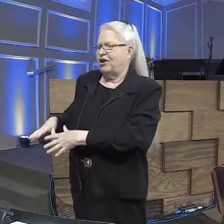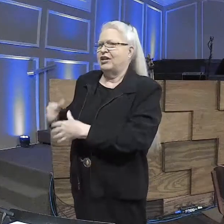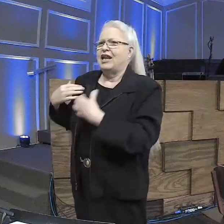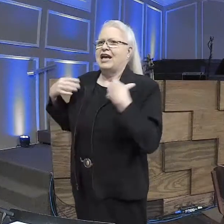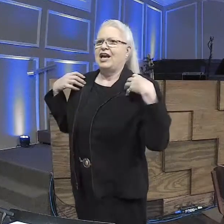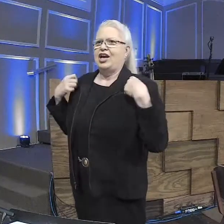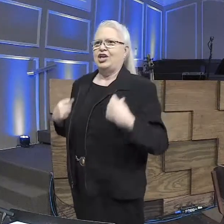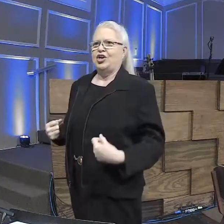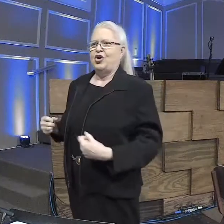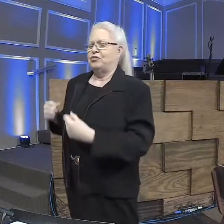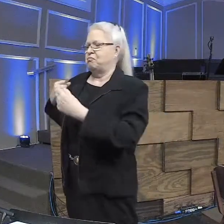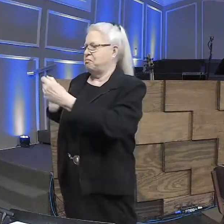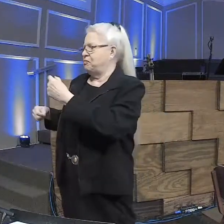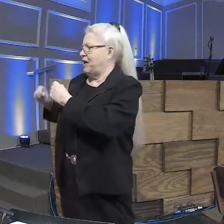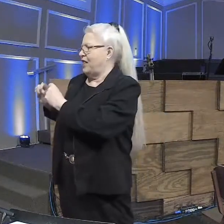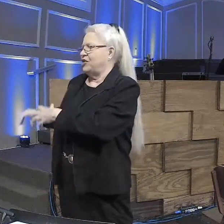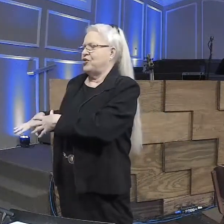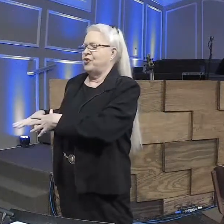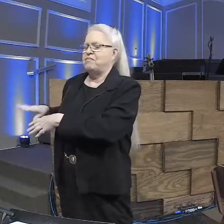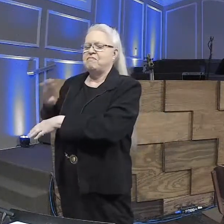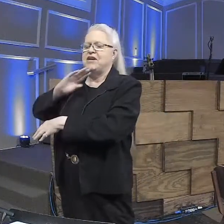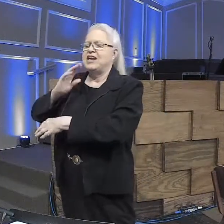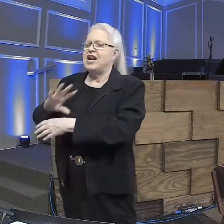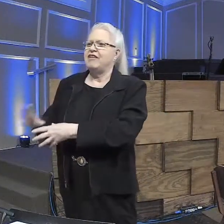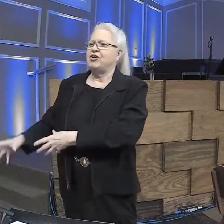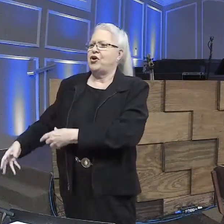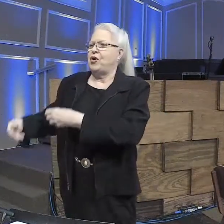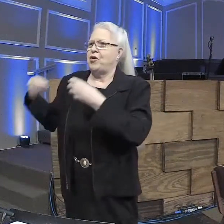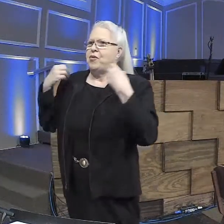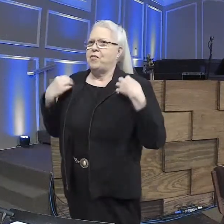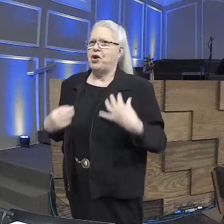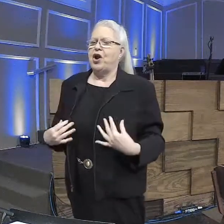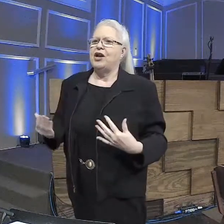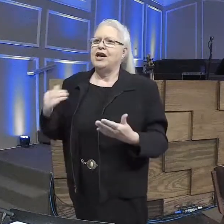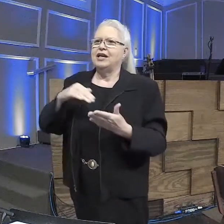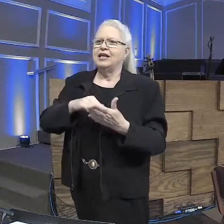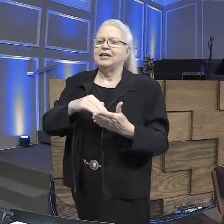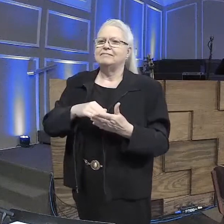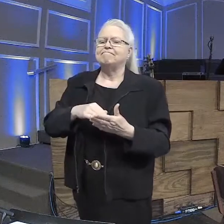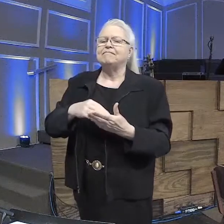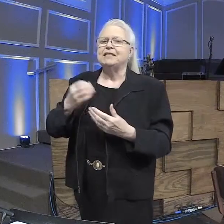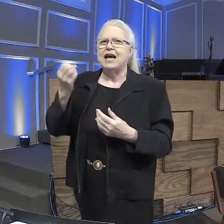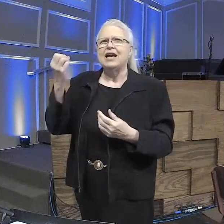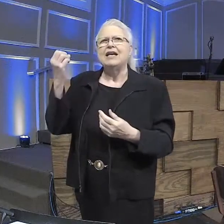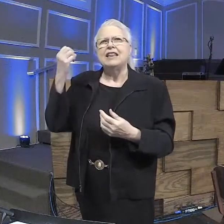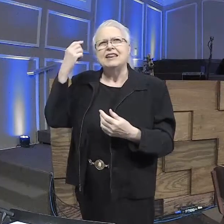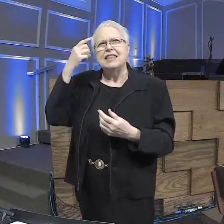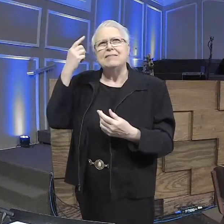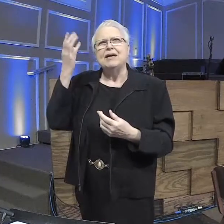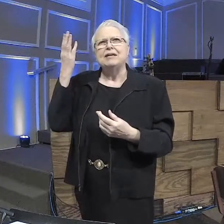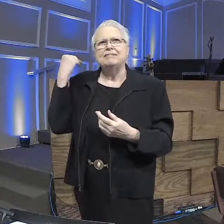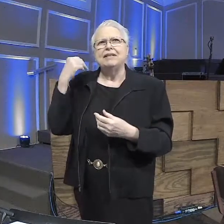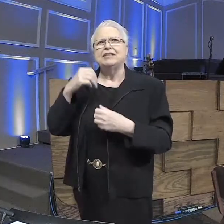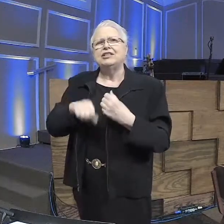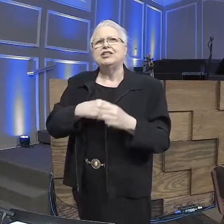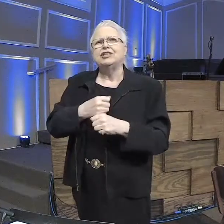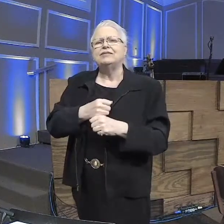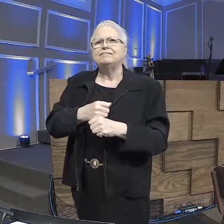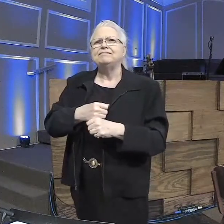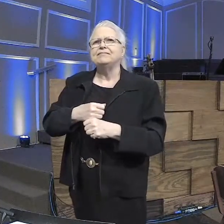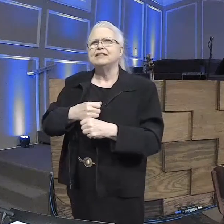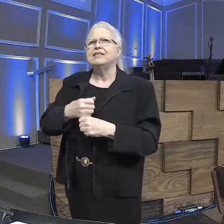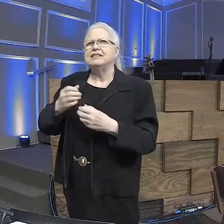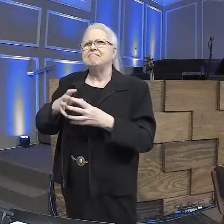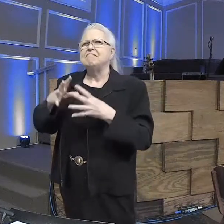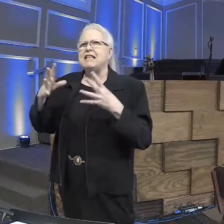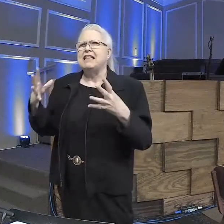on again. You know, as I reflect upon this past year, there indeed has been a lot of heartache, a lot of hurts,